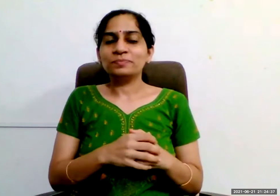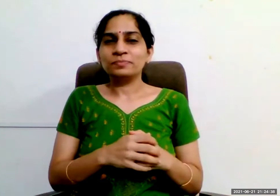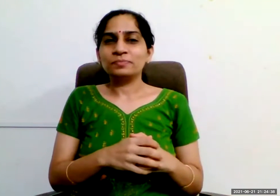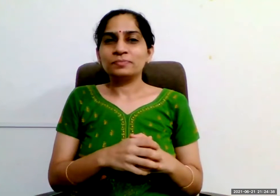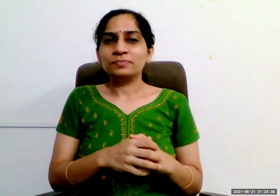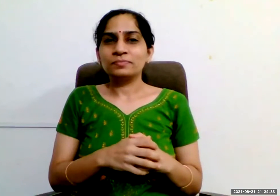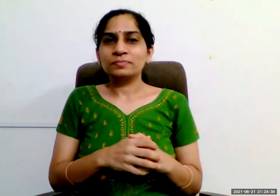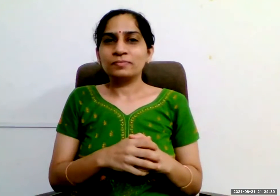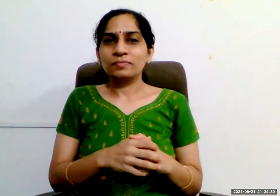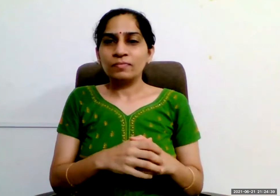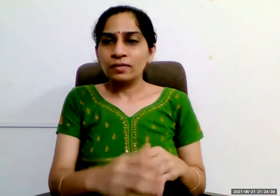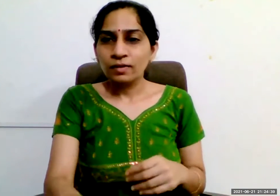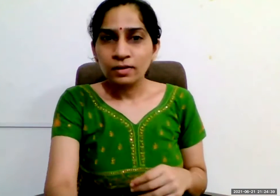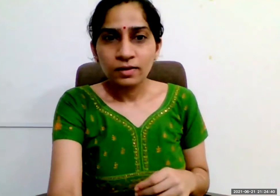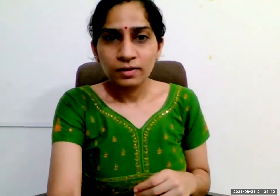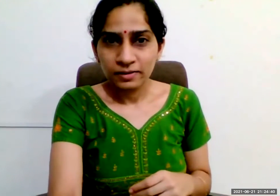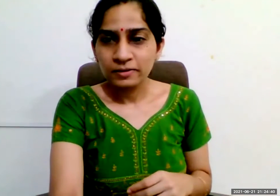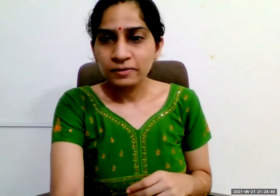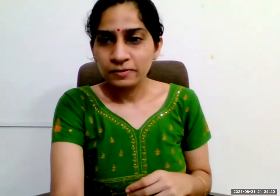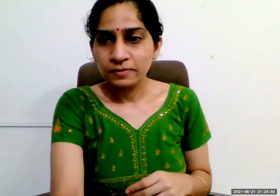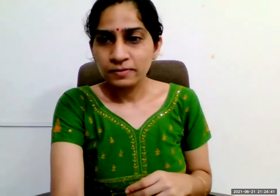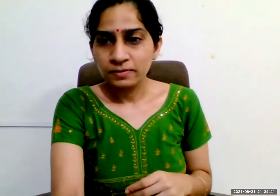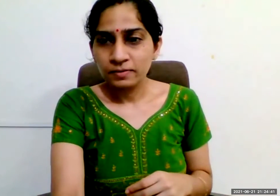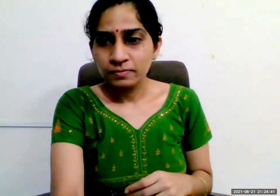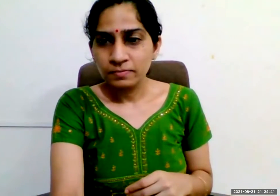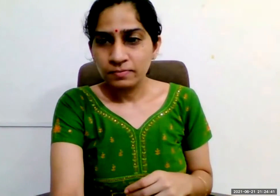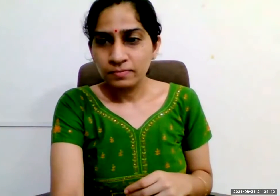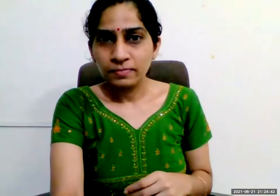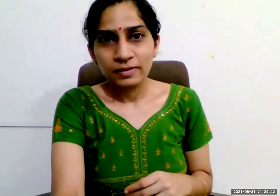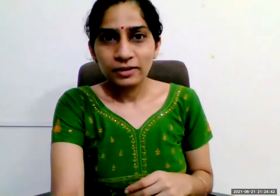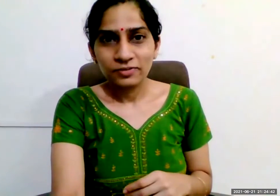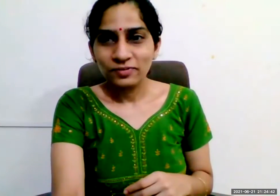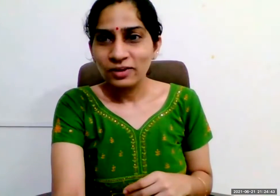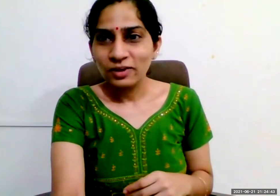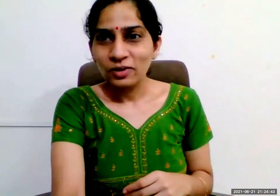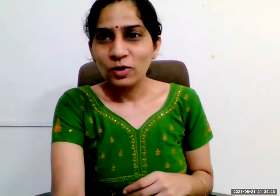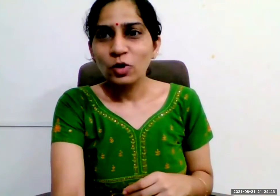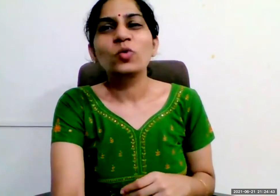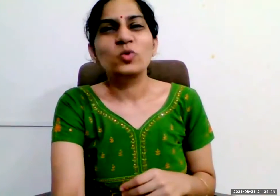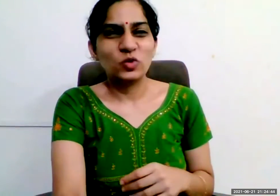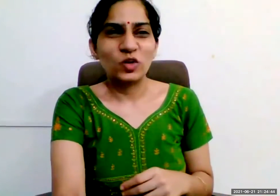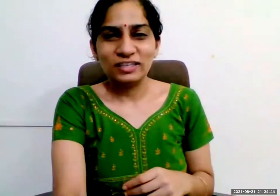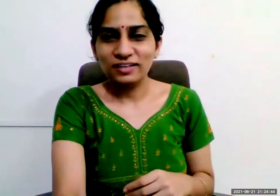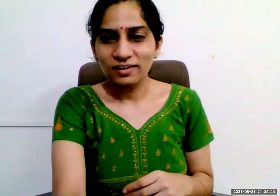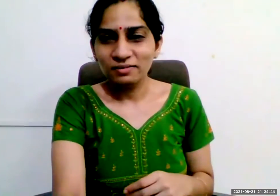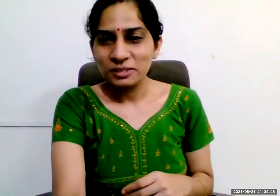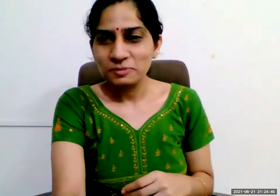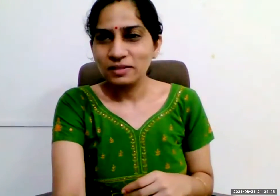Play your video. Okay. Otherwise, if you look at it, fine, it just freezes in between. Sorry,